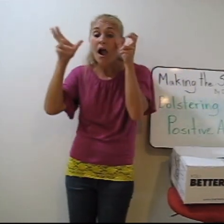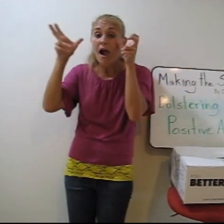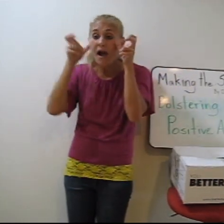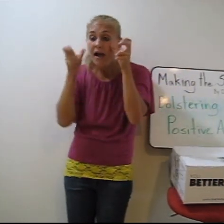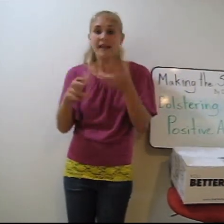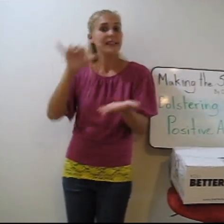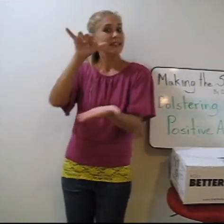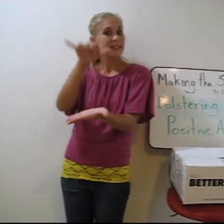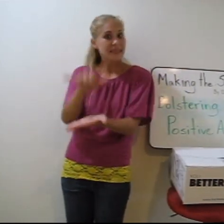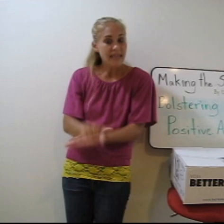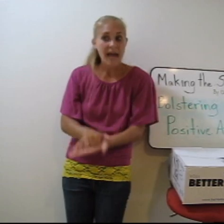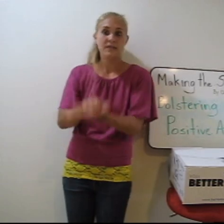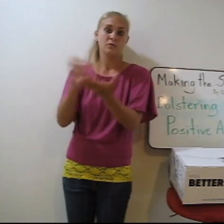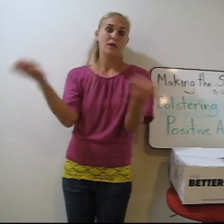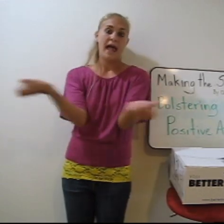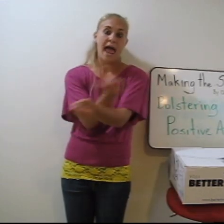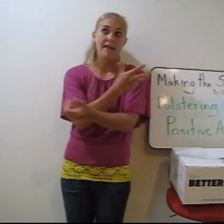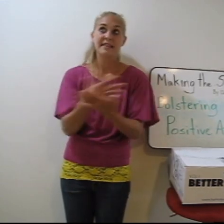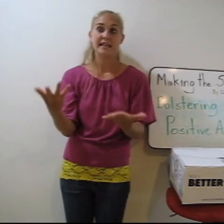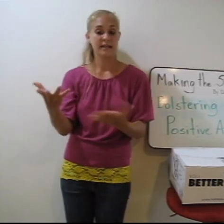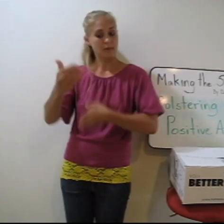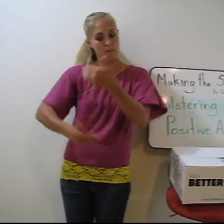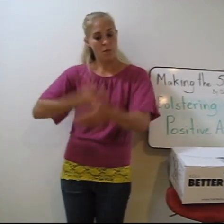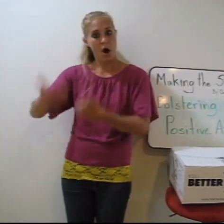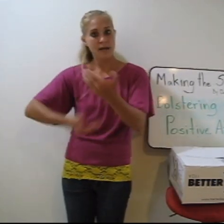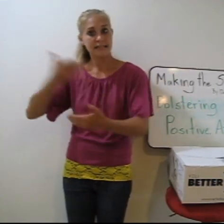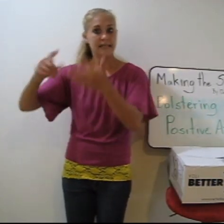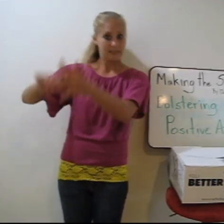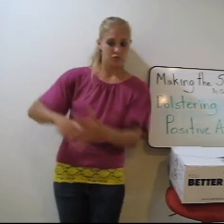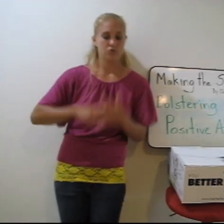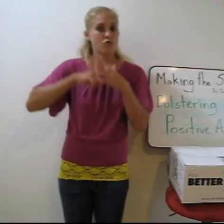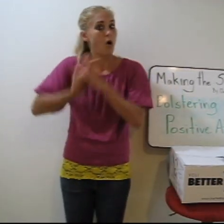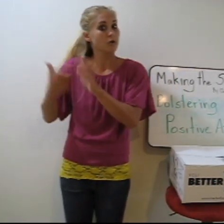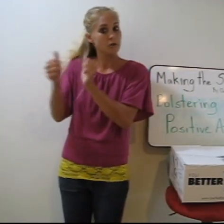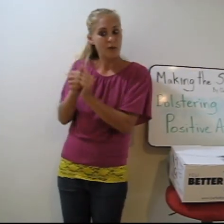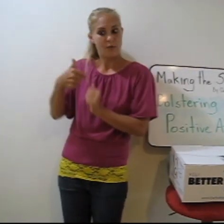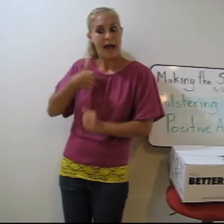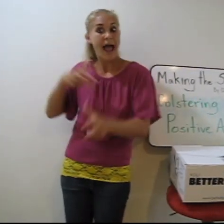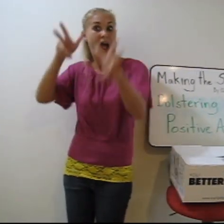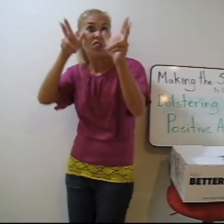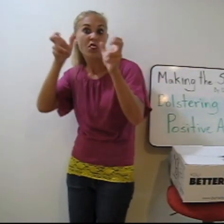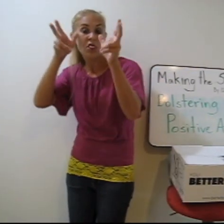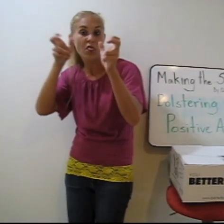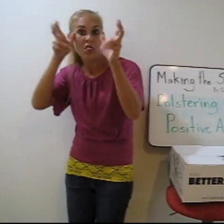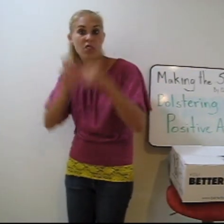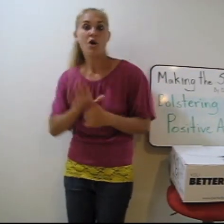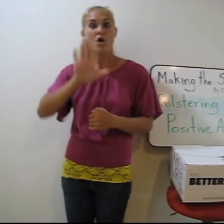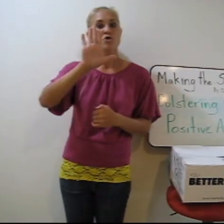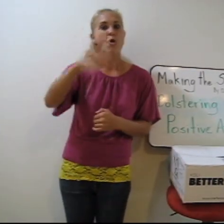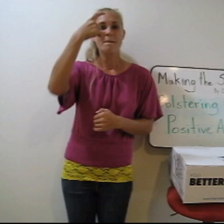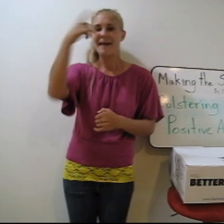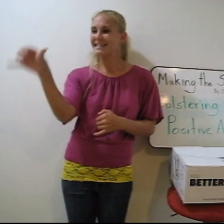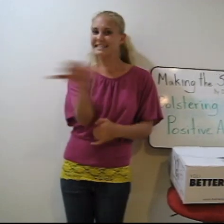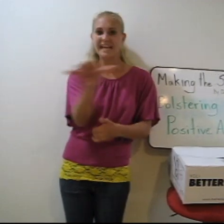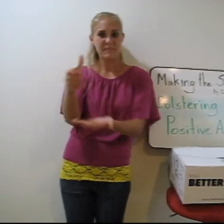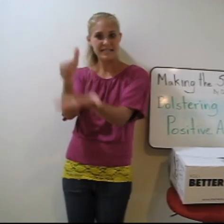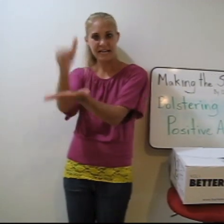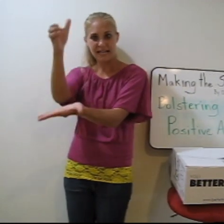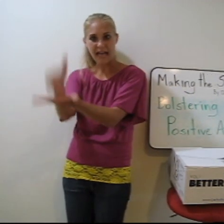this entire creative process in motion. You see, your mind is like an empty glass. It will hold anything you put into